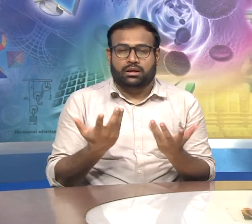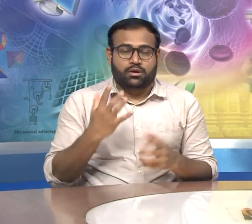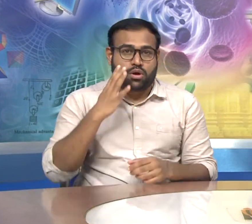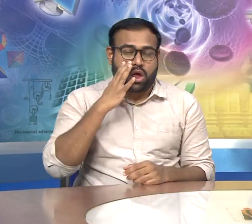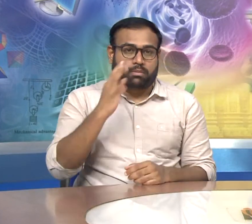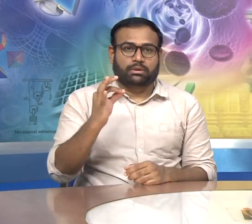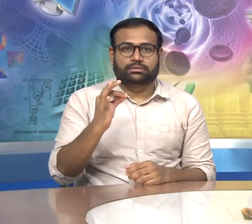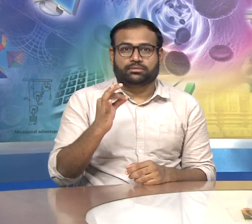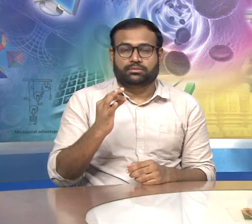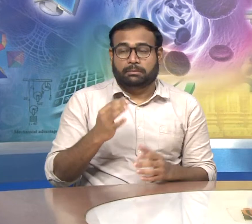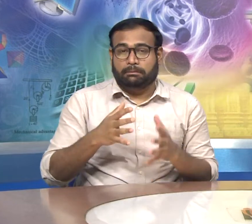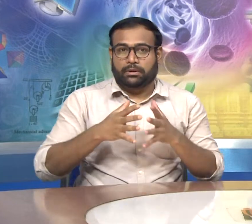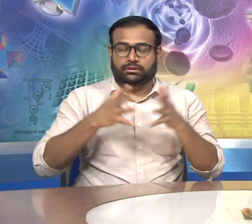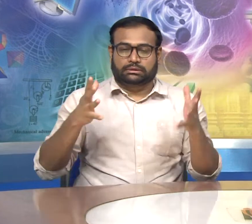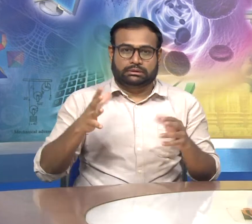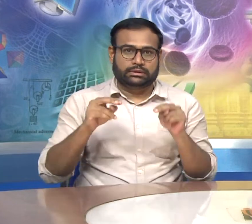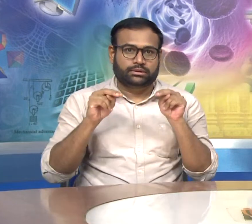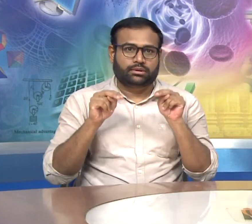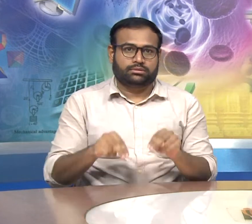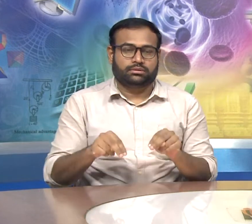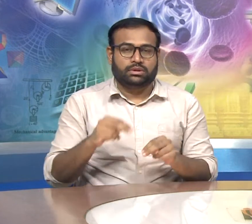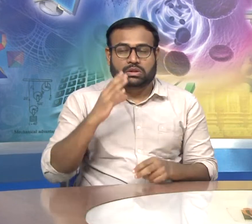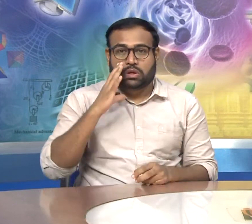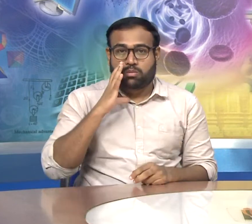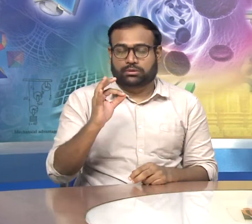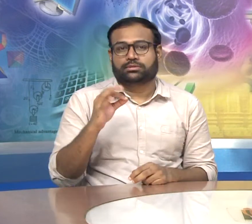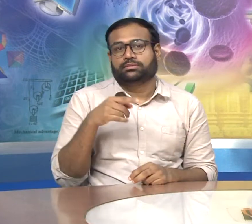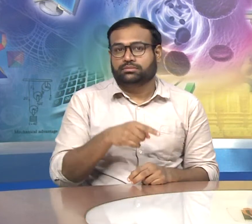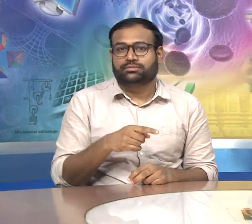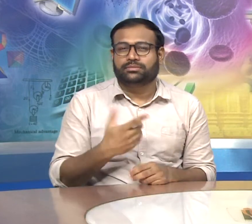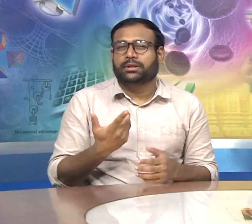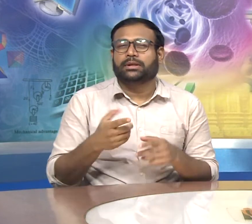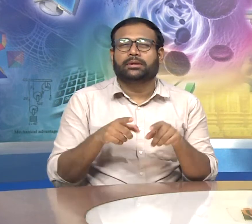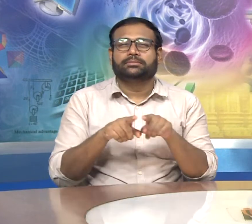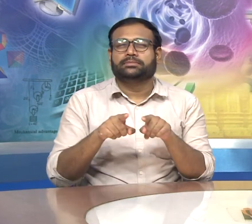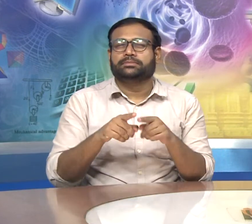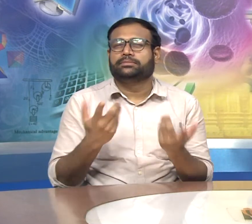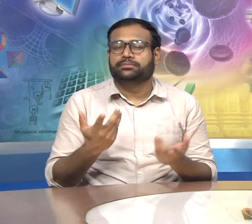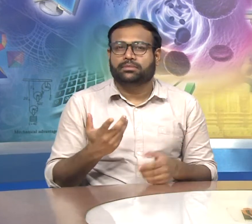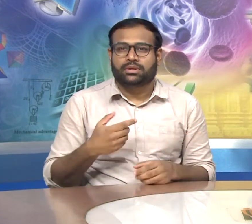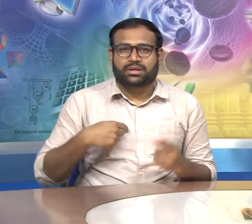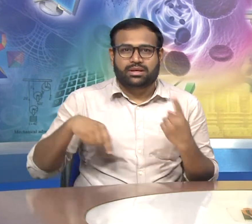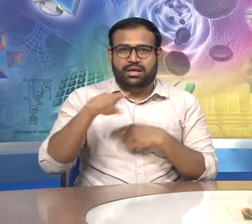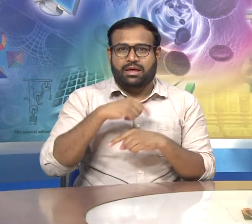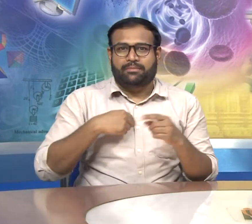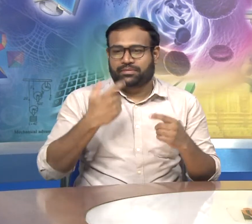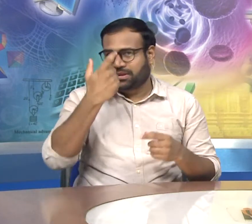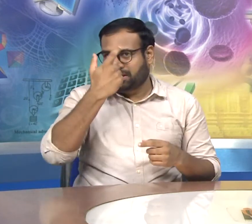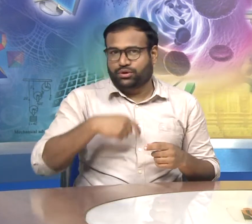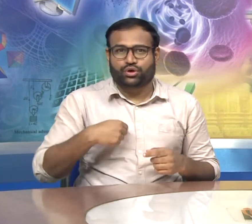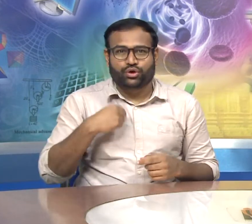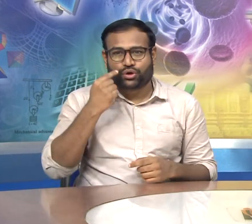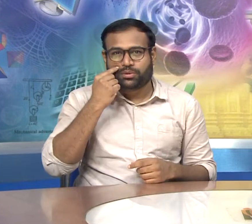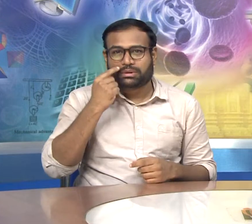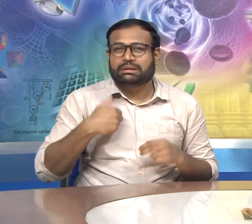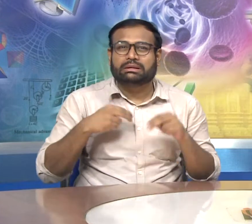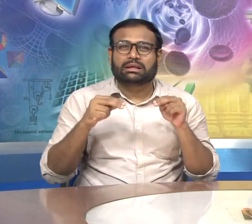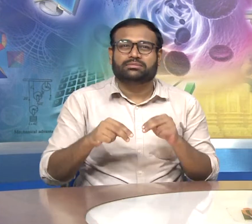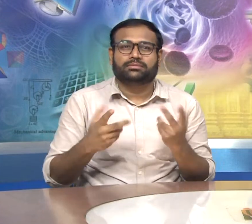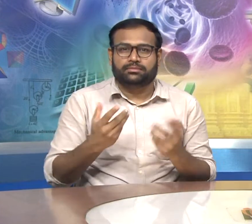So next word is essential, or we can say very important. For example, we all